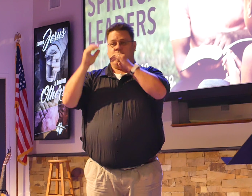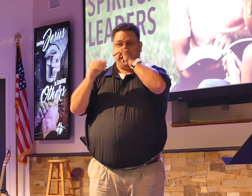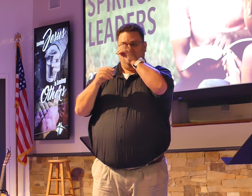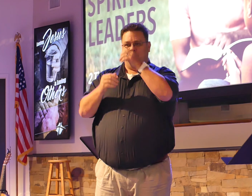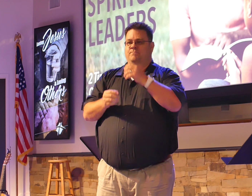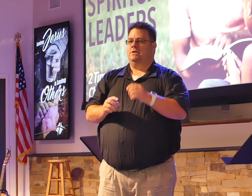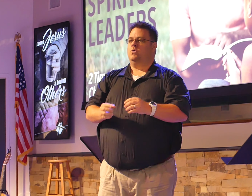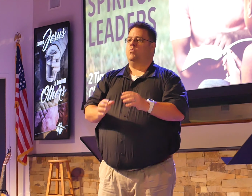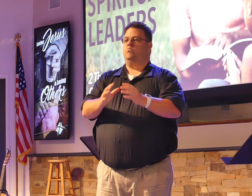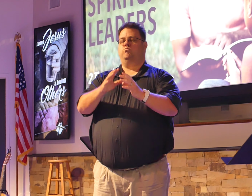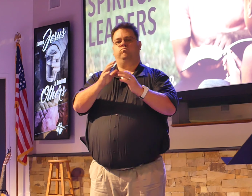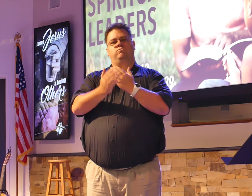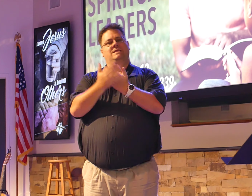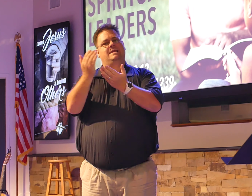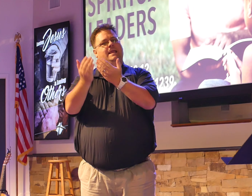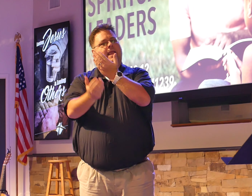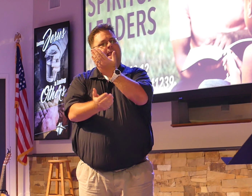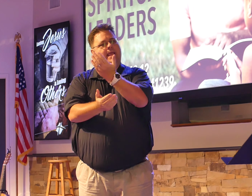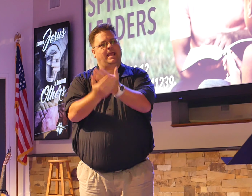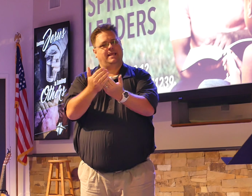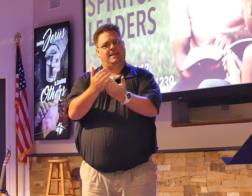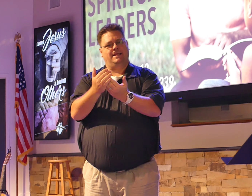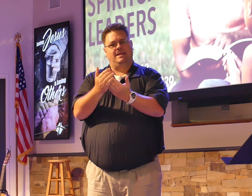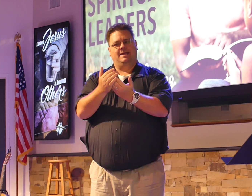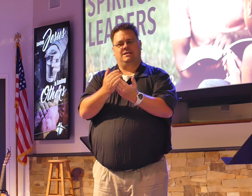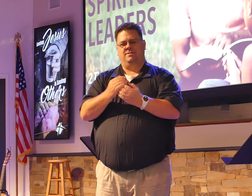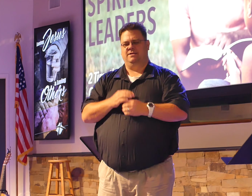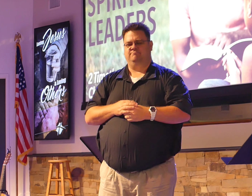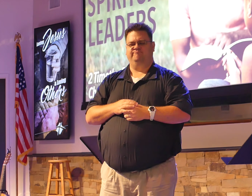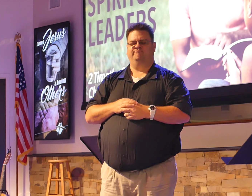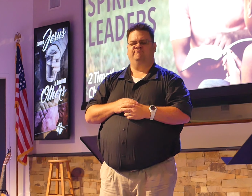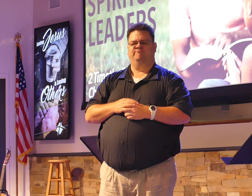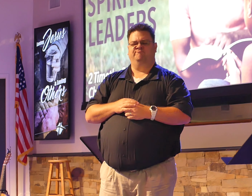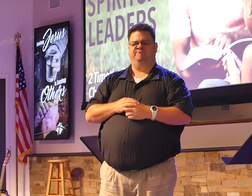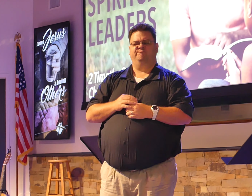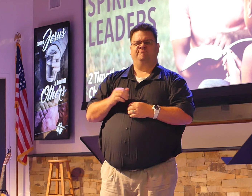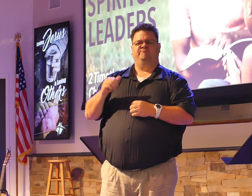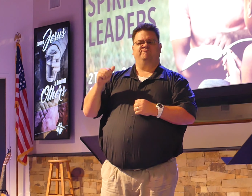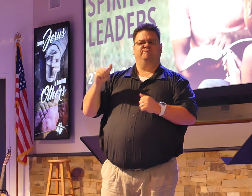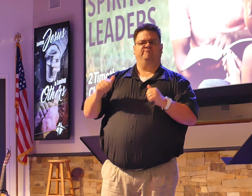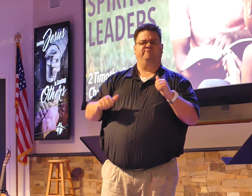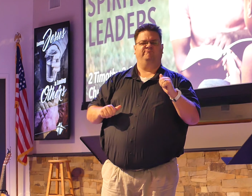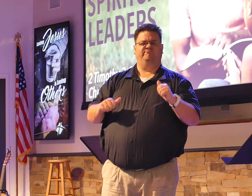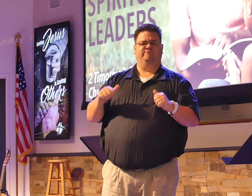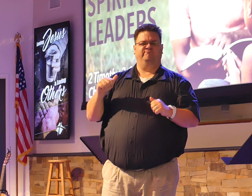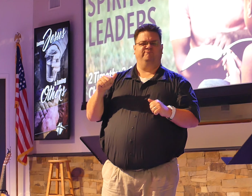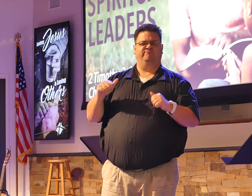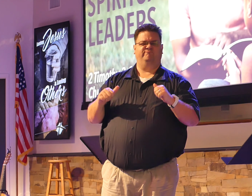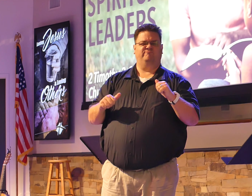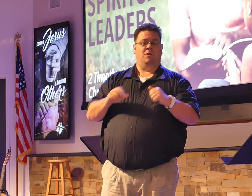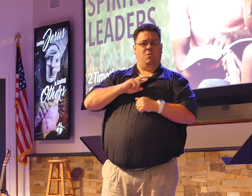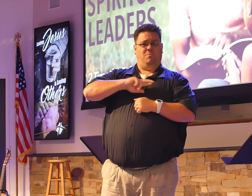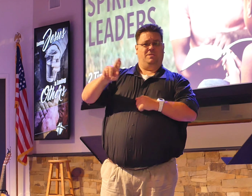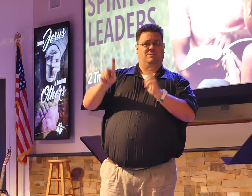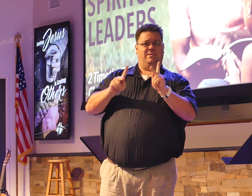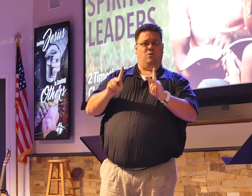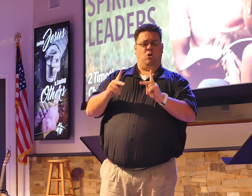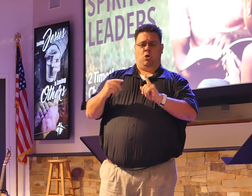cynical when spiritual leaders hurt us or disappoint us or let us down or